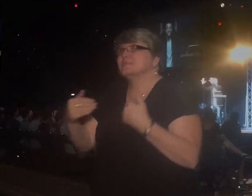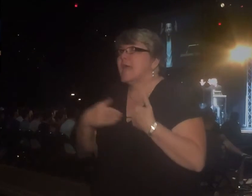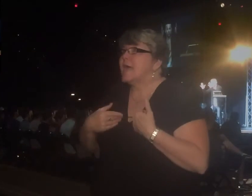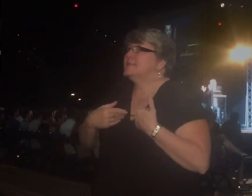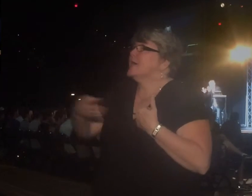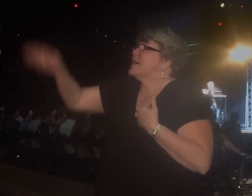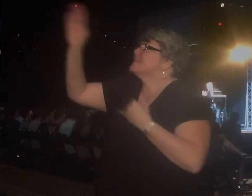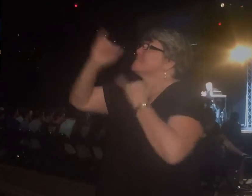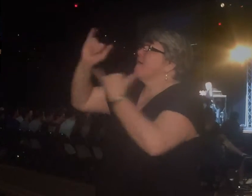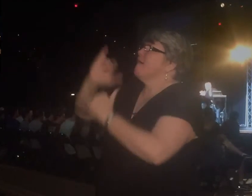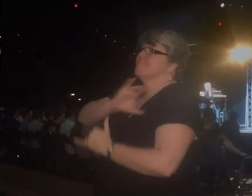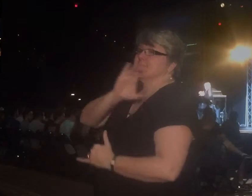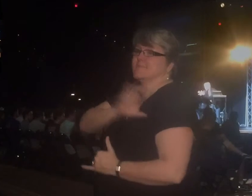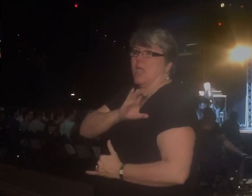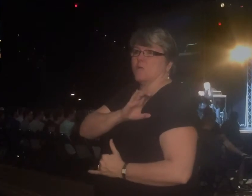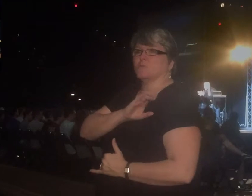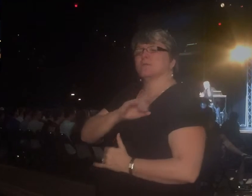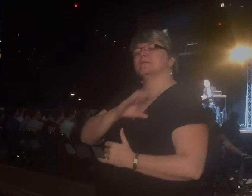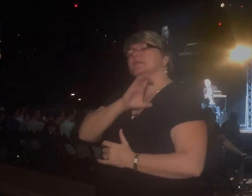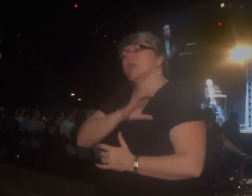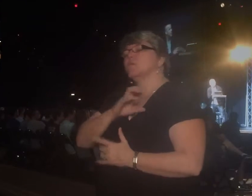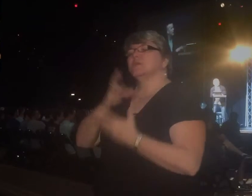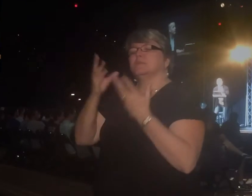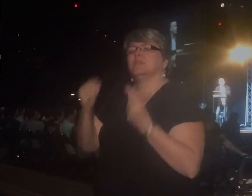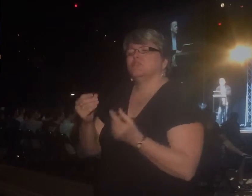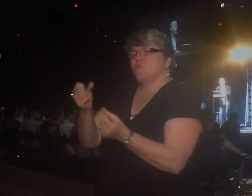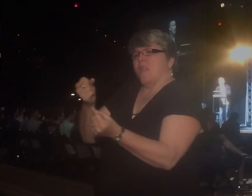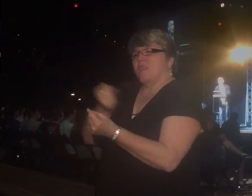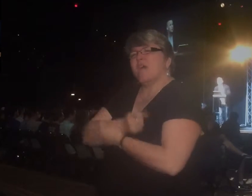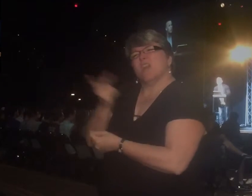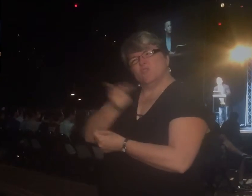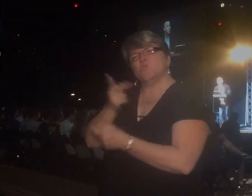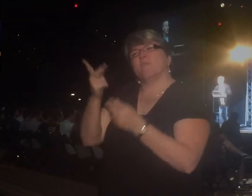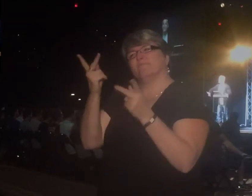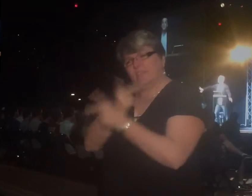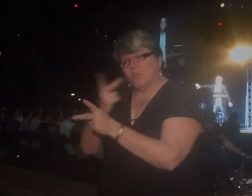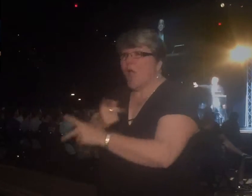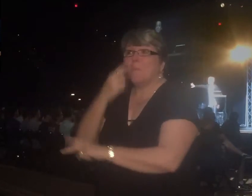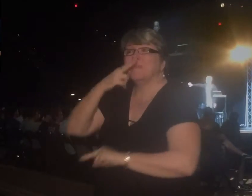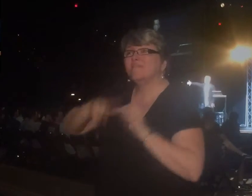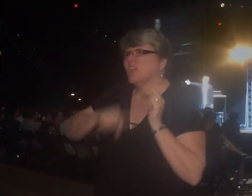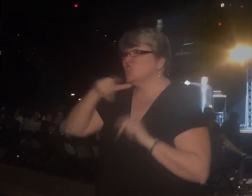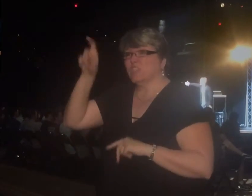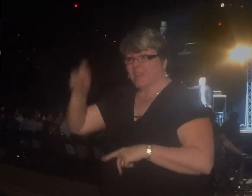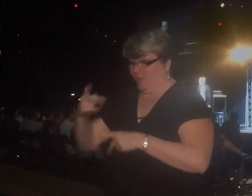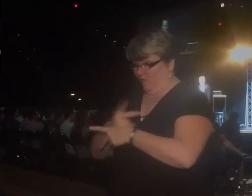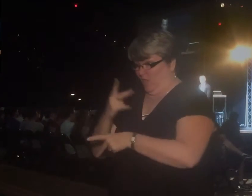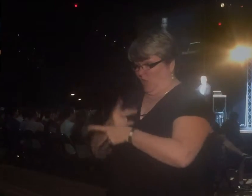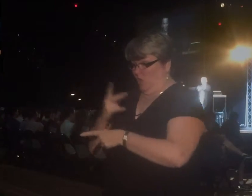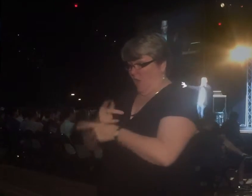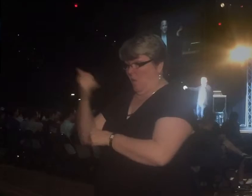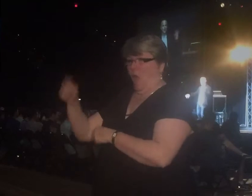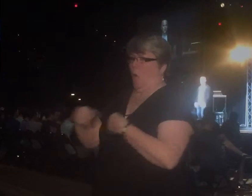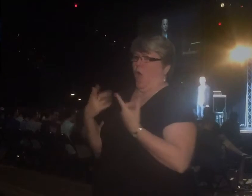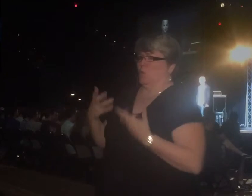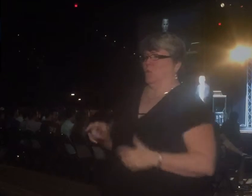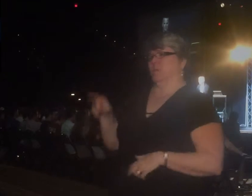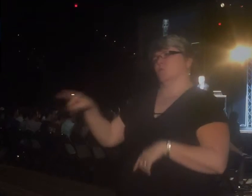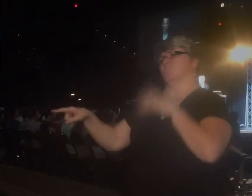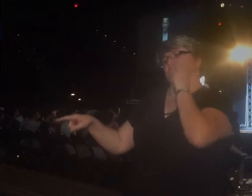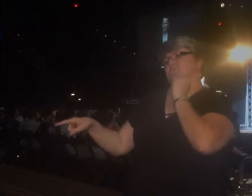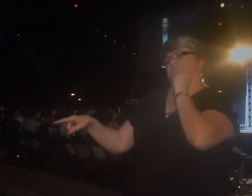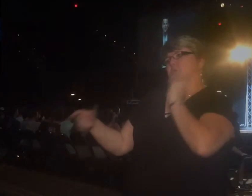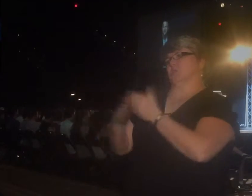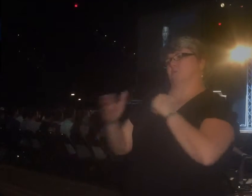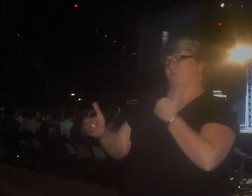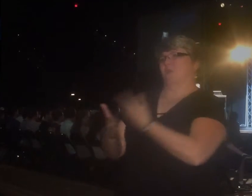But you marry someone that has a godly character that's caring and tender and loving for you, and you guys will figure it out, and it'll be fun. She doesn't have to figure it out with someone